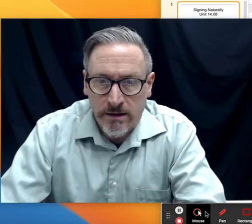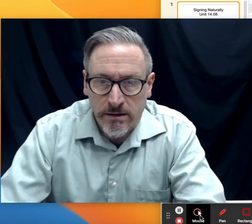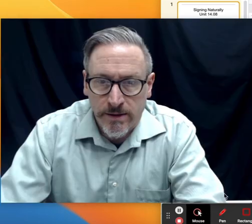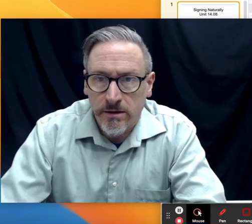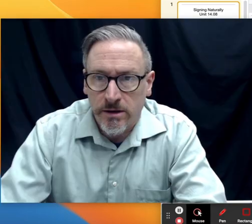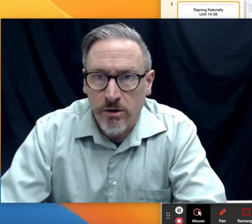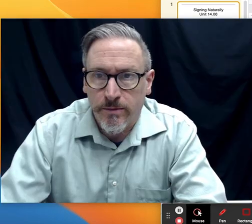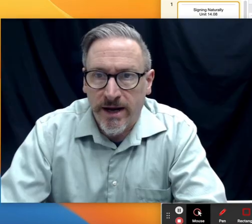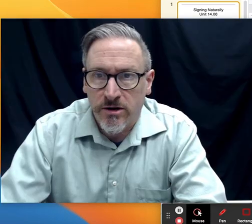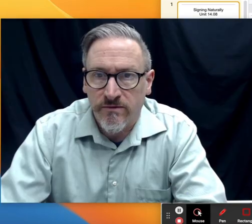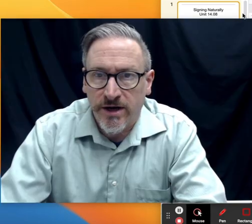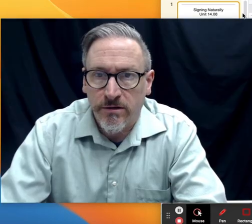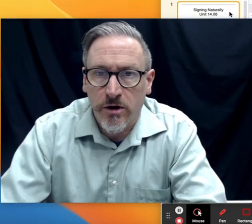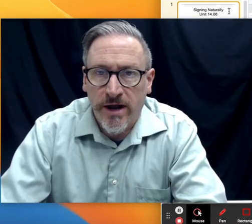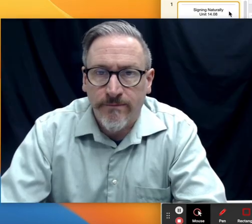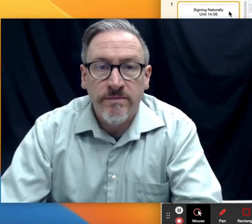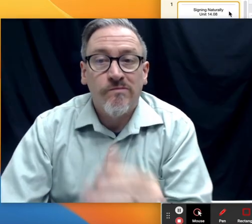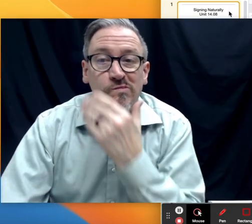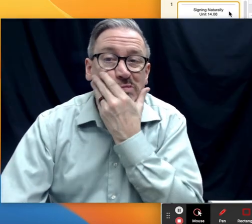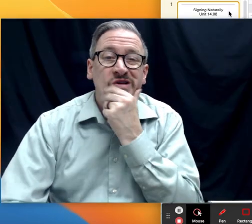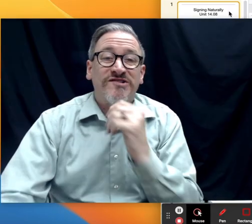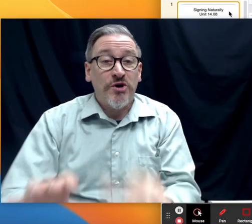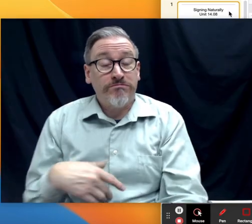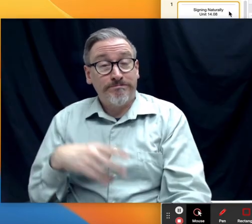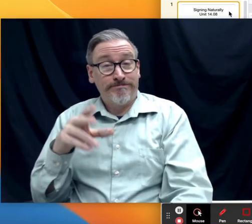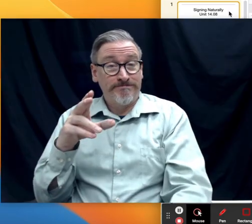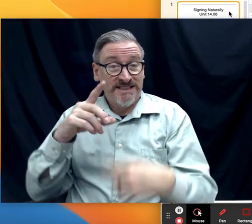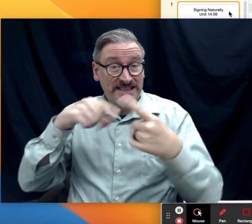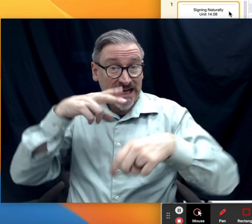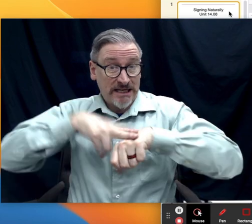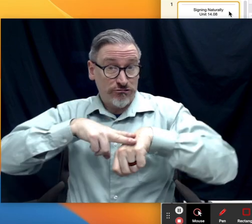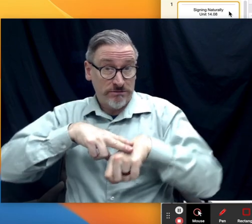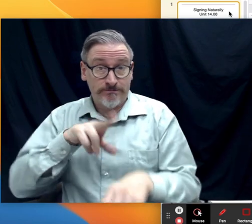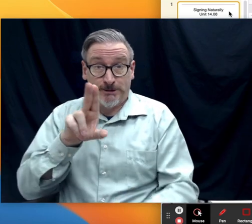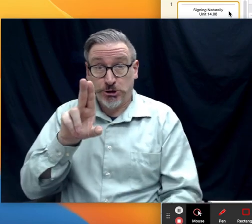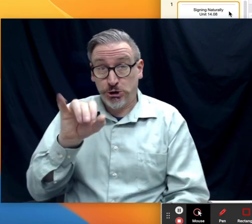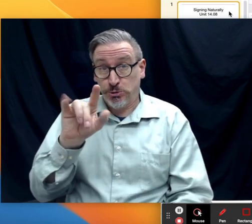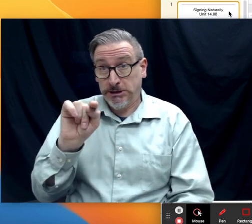Okay, let me go back over here. Okay, so